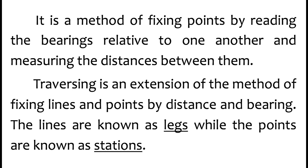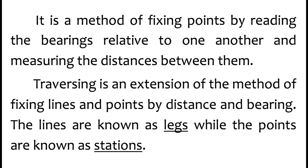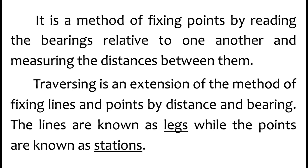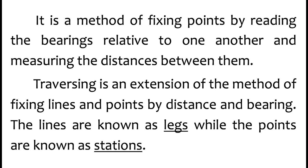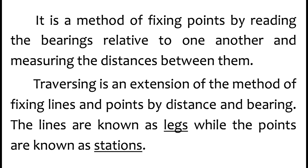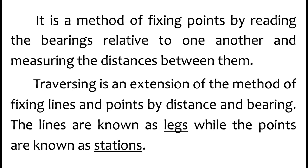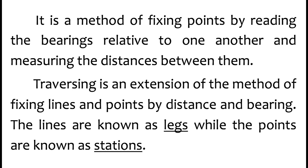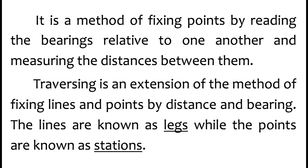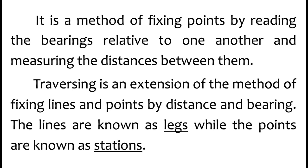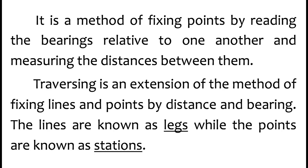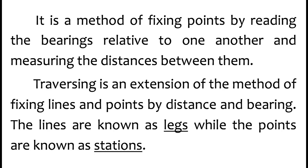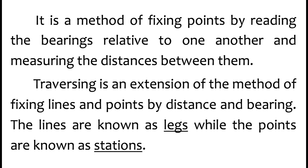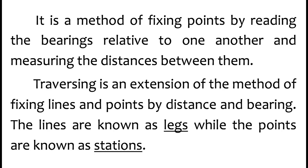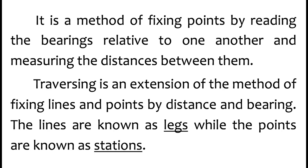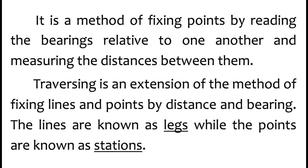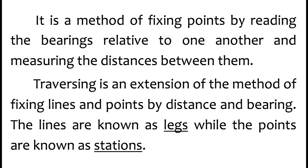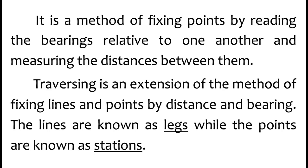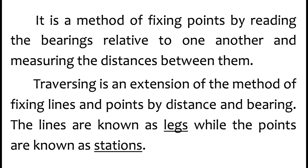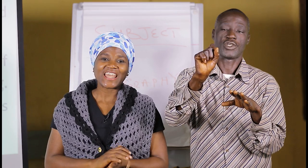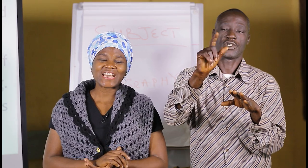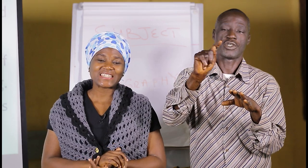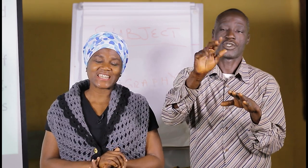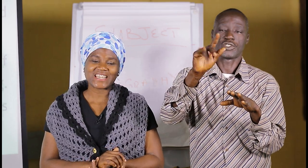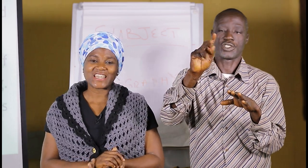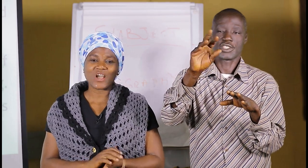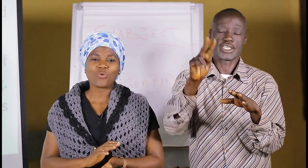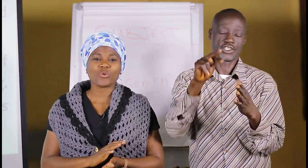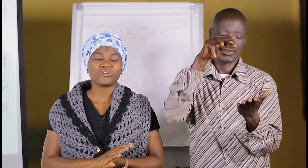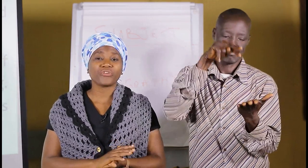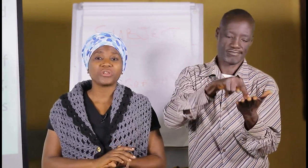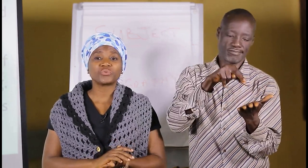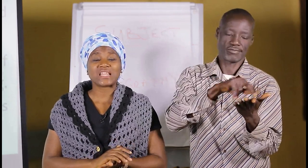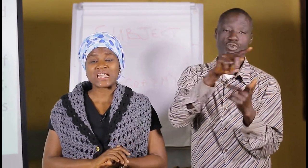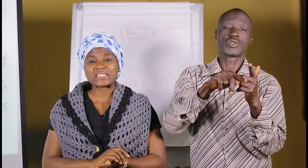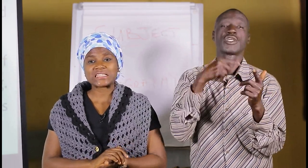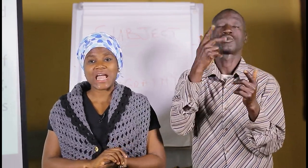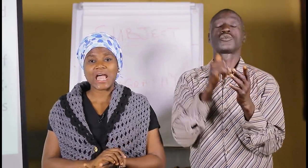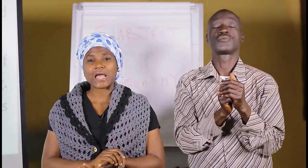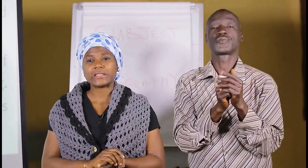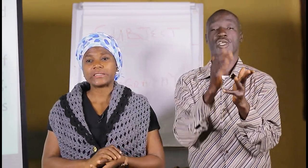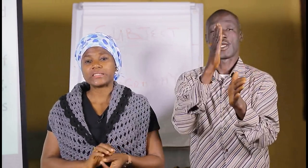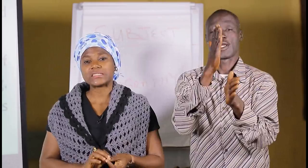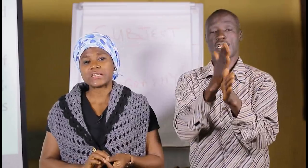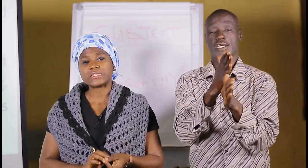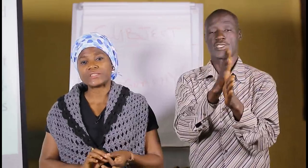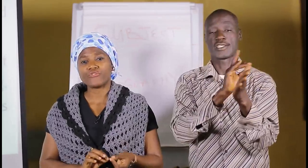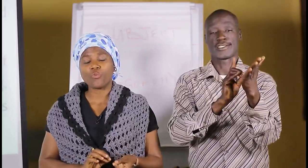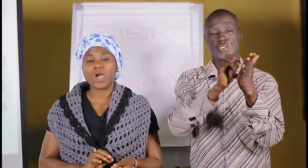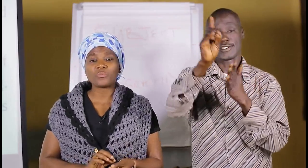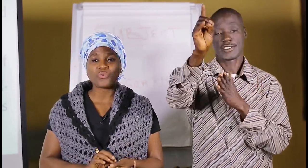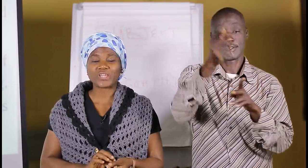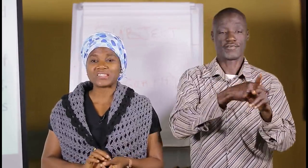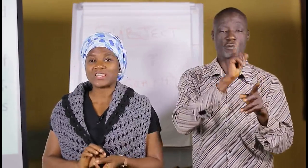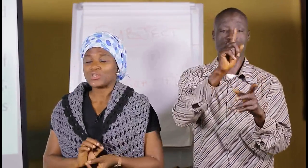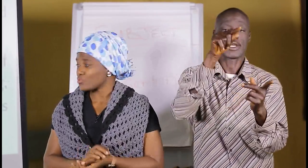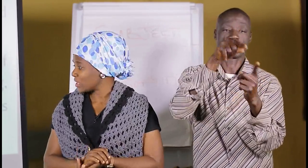the points are known as stations. Like I said earlier, what we're referring to lines are the distances from